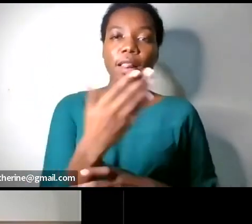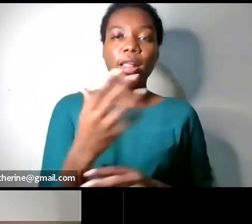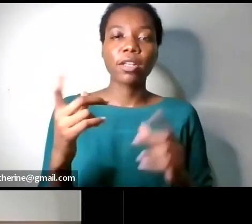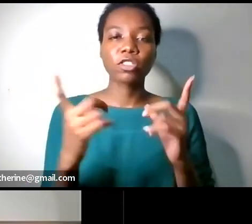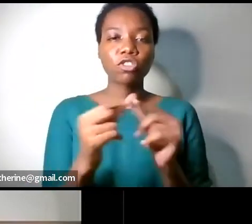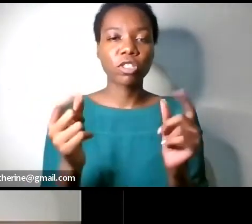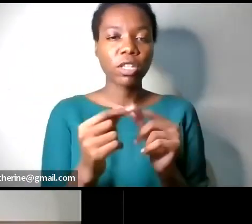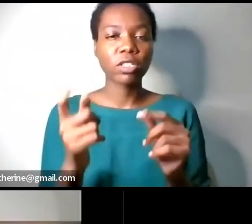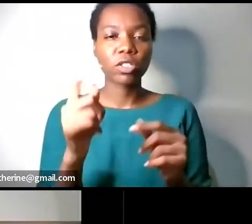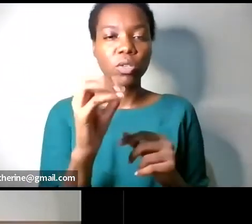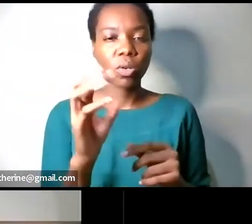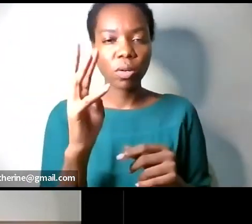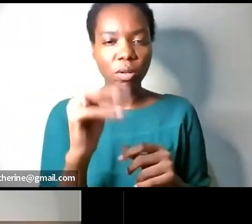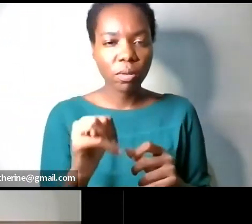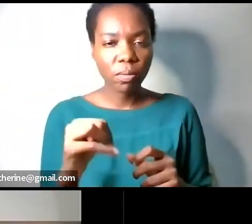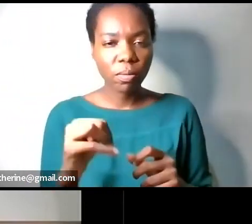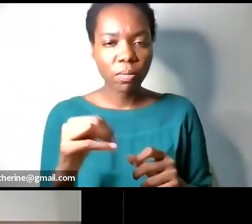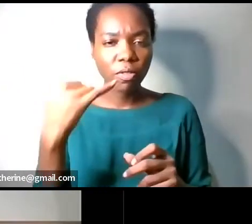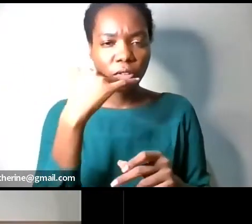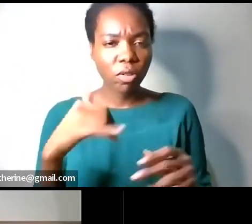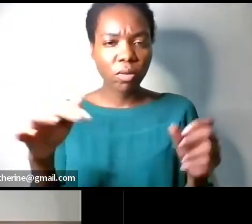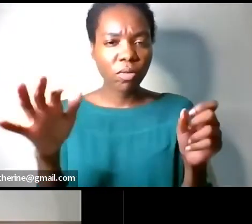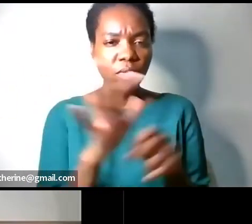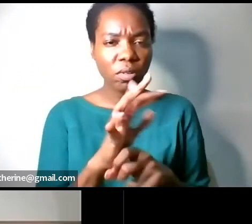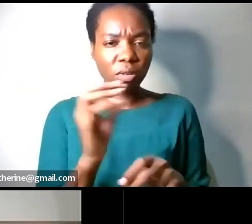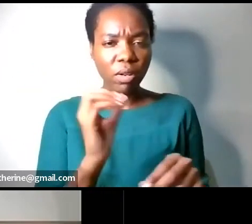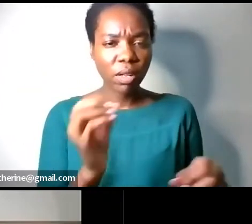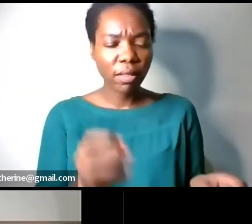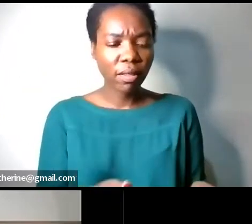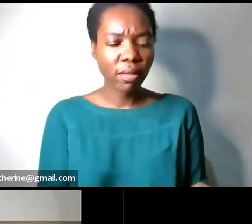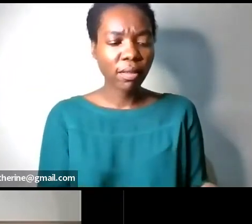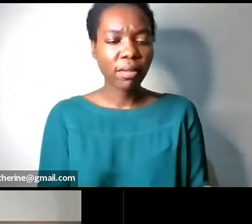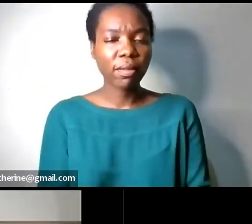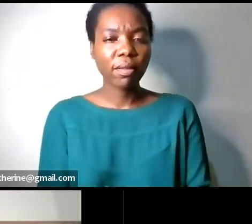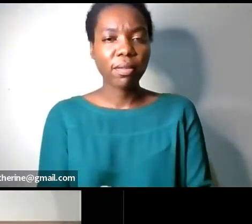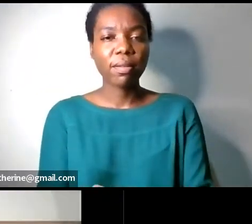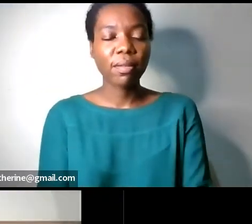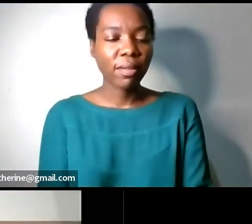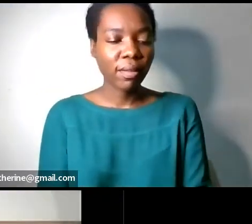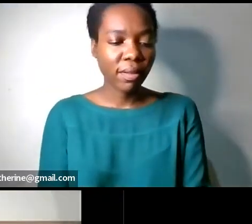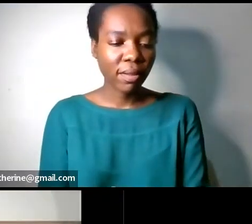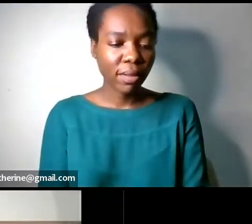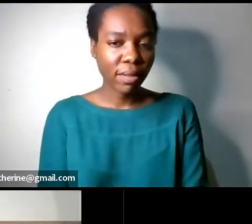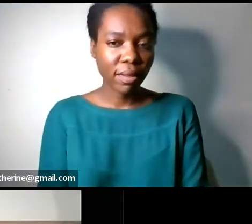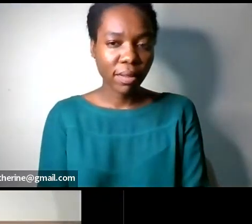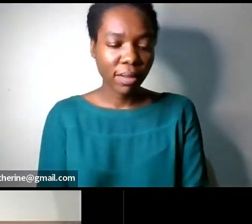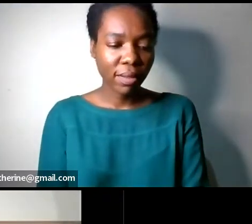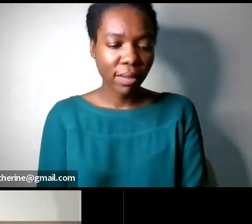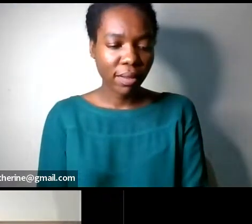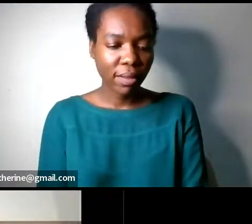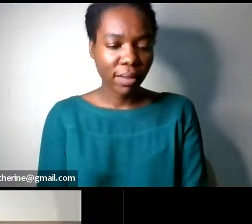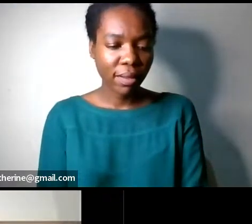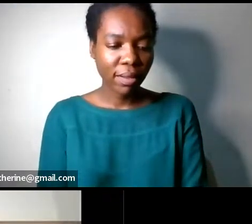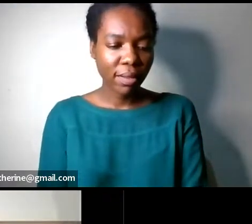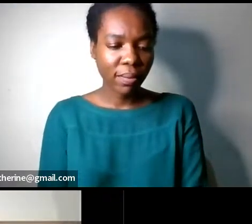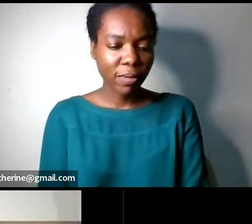Mr. Tom, the cell phone is not complete. I know it is not complete, but I think the internet is doing him a number. It happens to